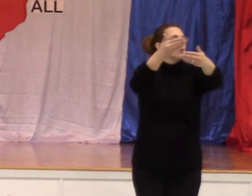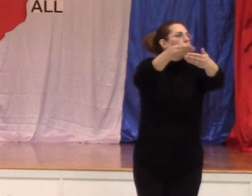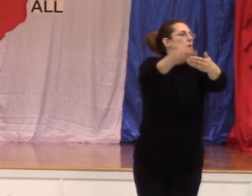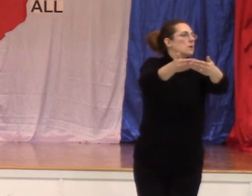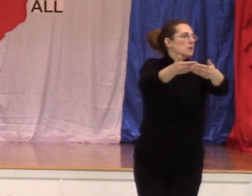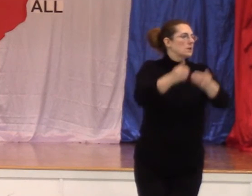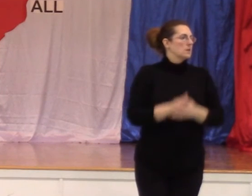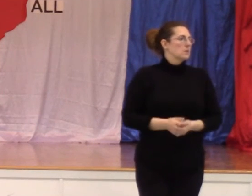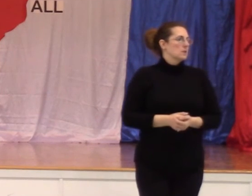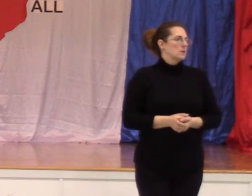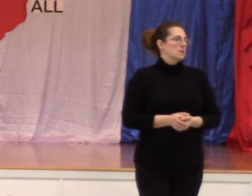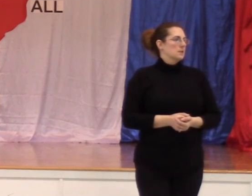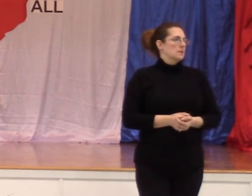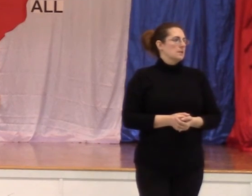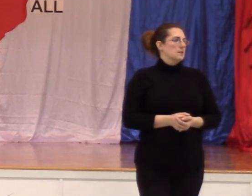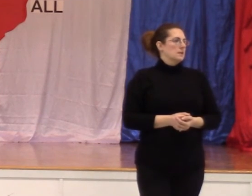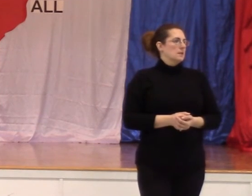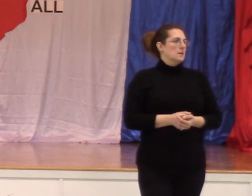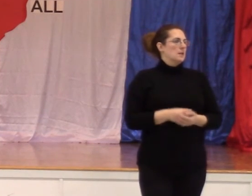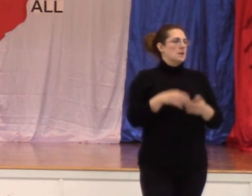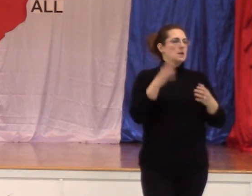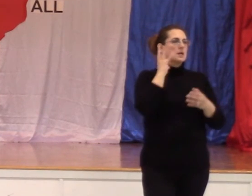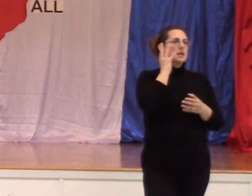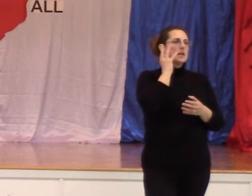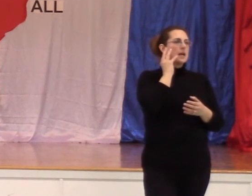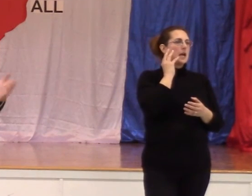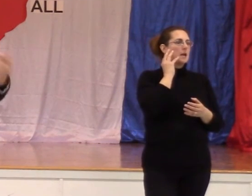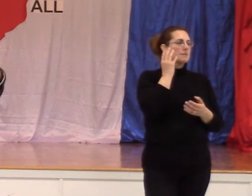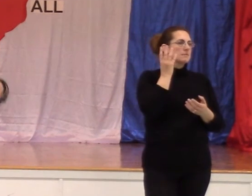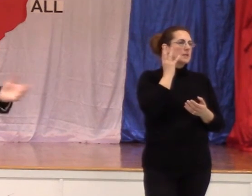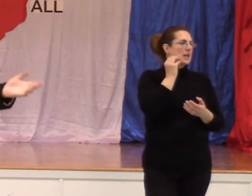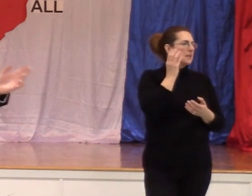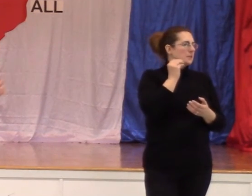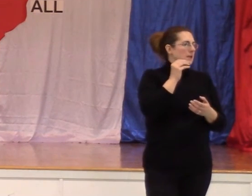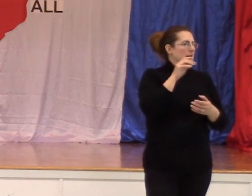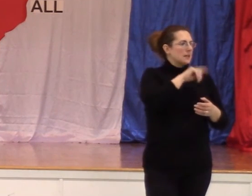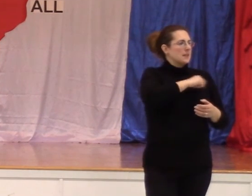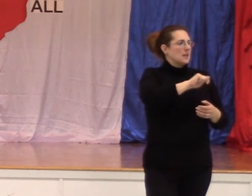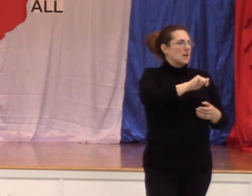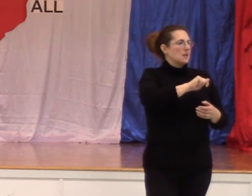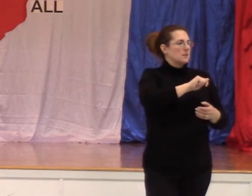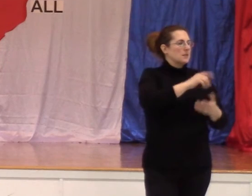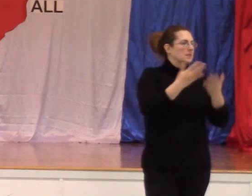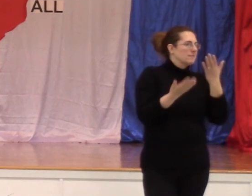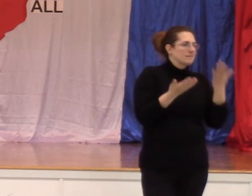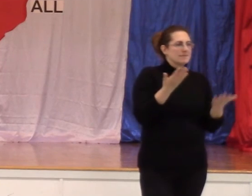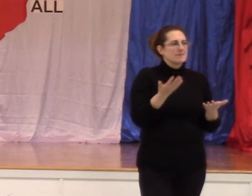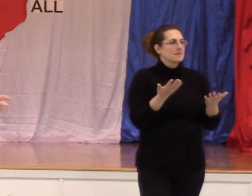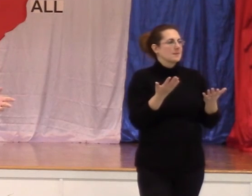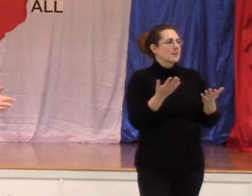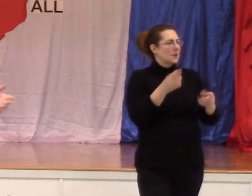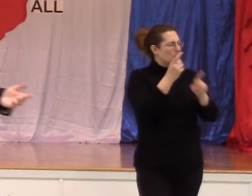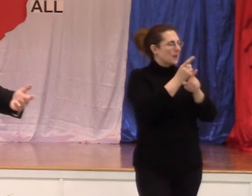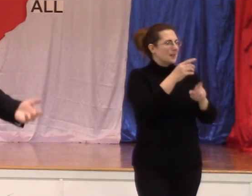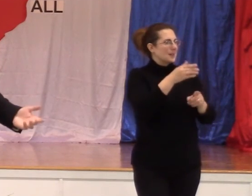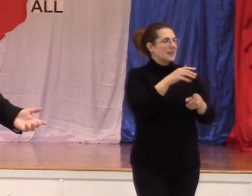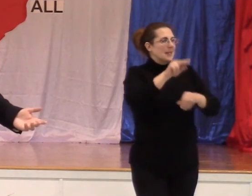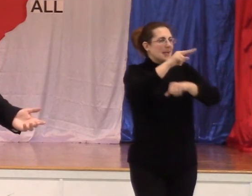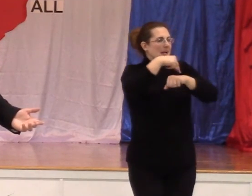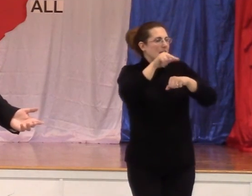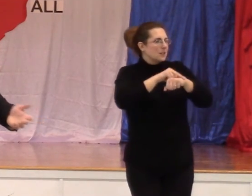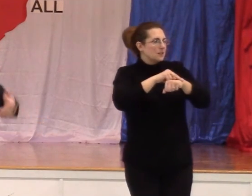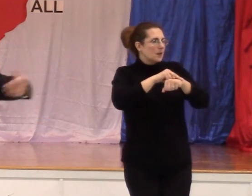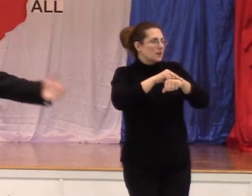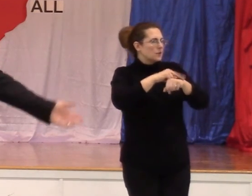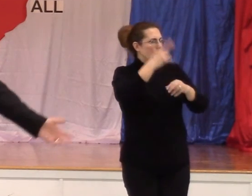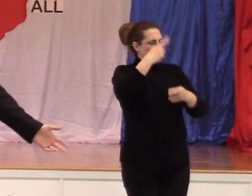what is that even? Experiential theologies, the subjectivism, rife. Because again, this is the natural religion of